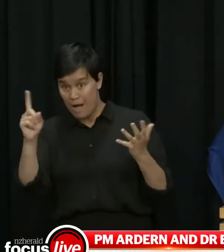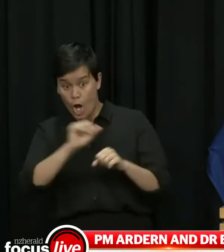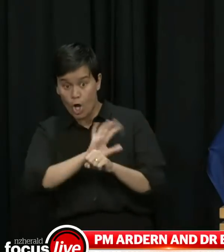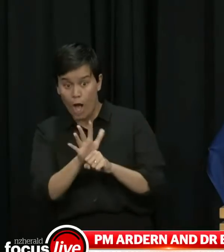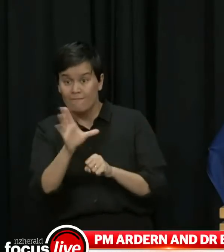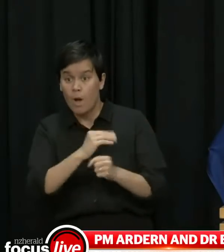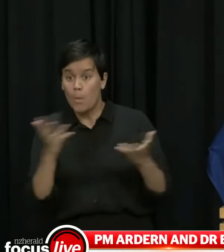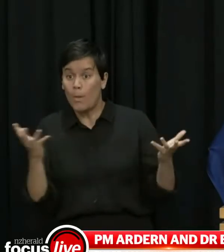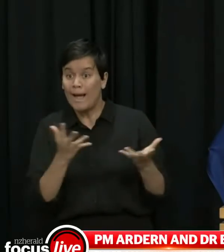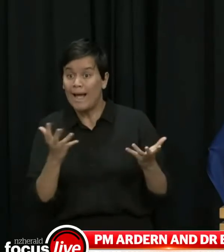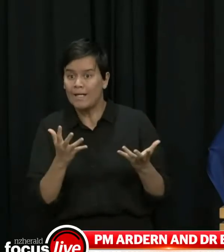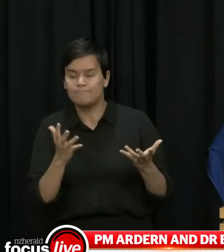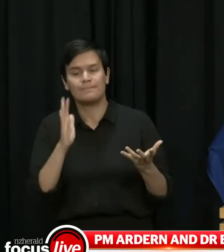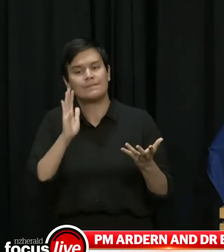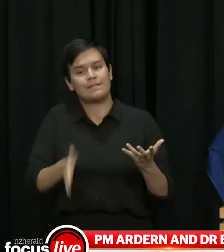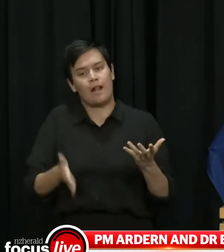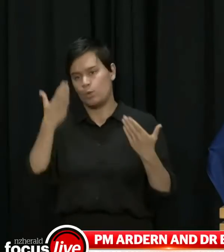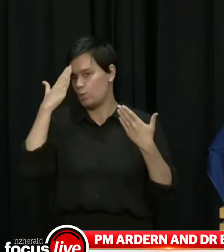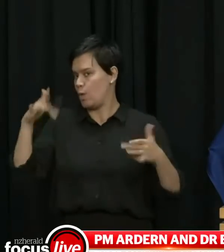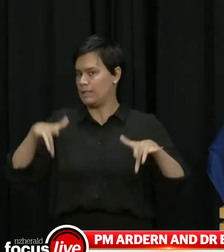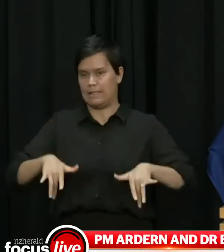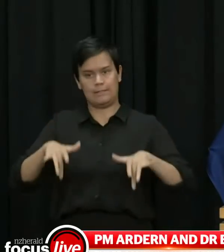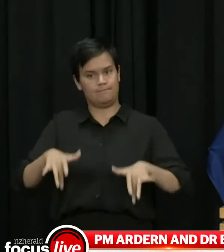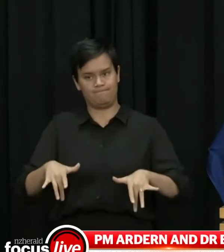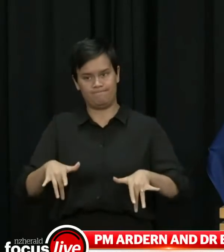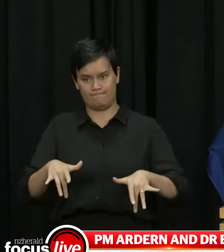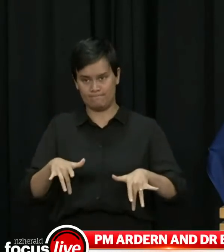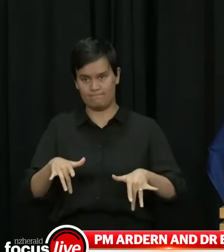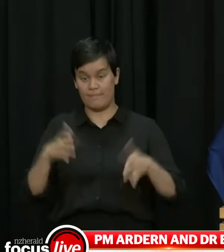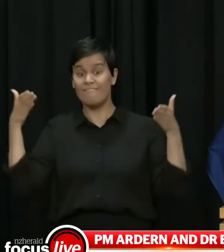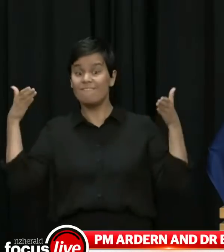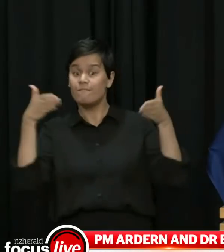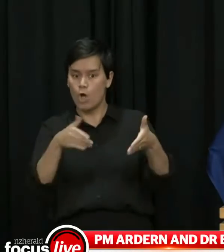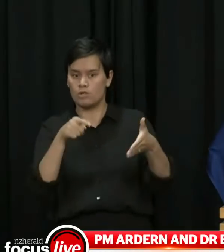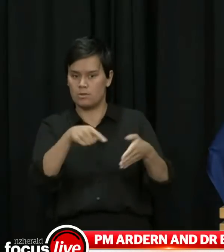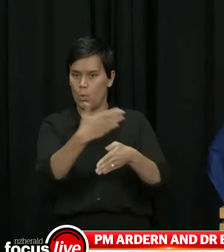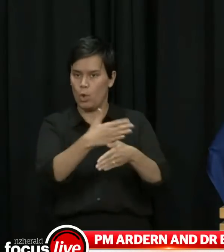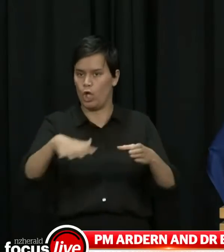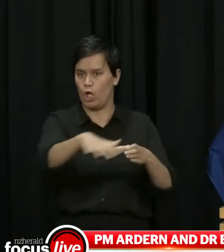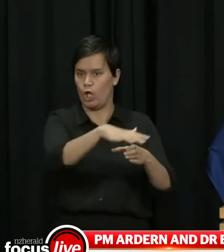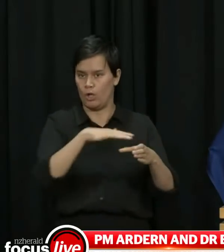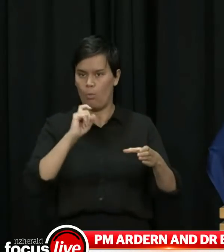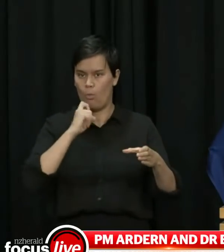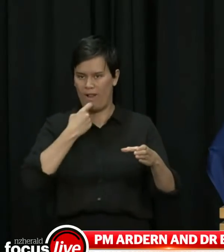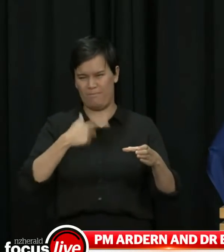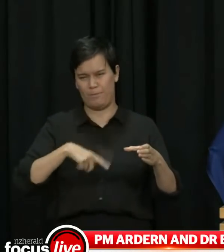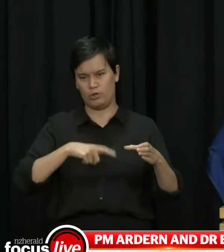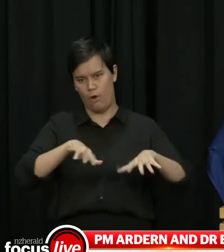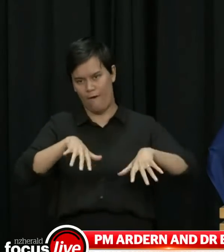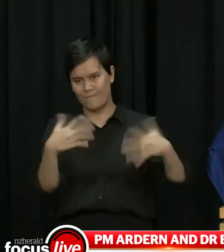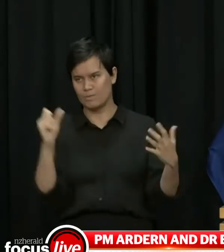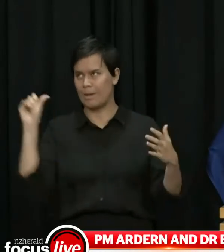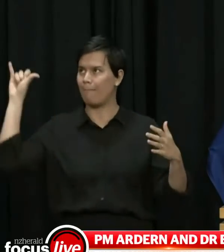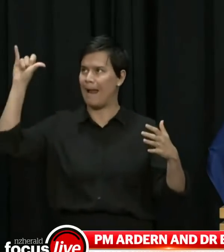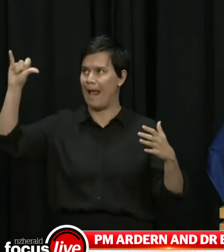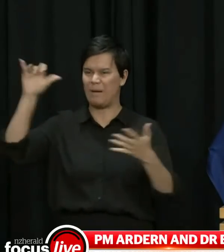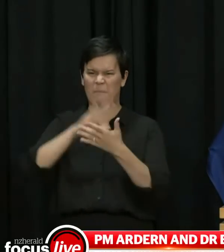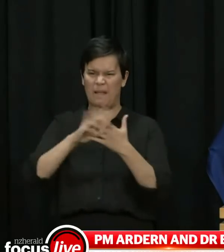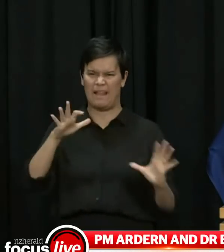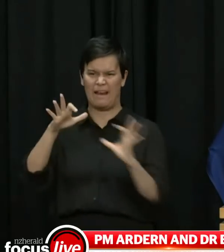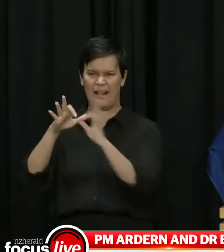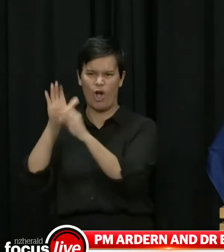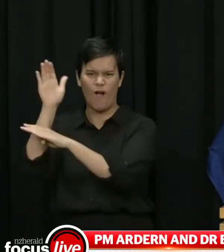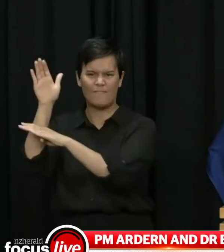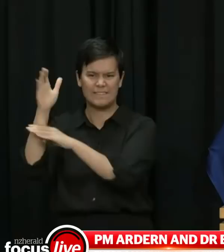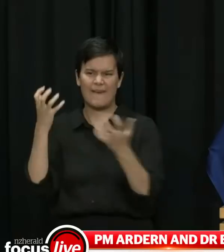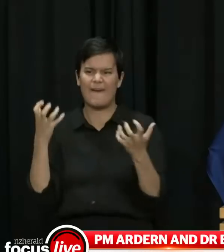take a particularly close interest in this workplace because of its obvious connections to the border. However, it is too soon to rule